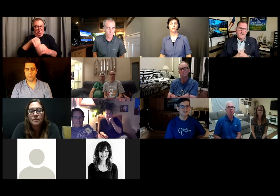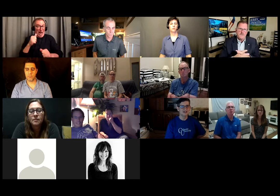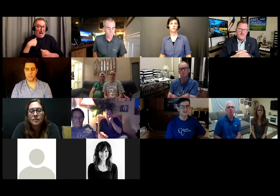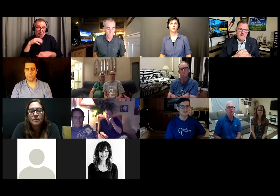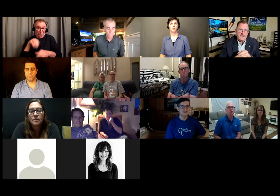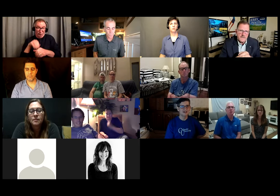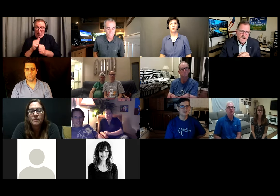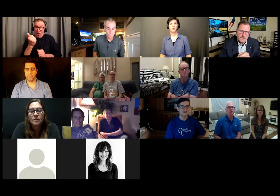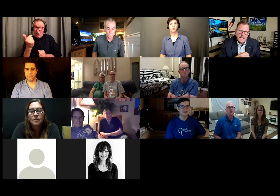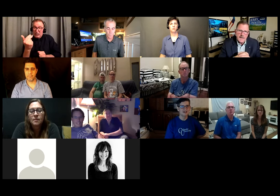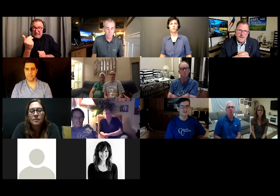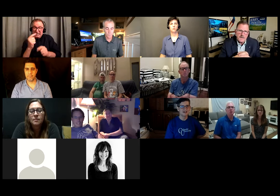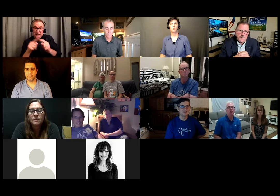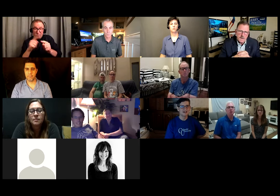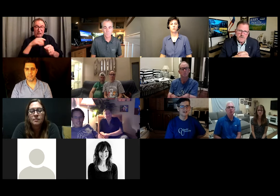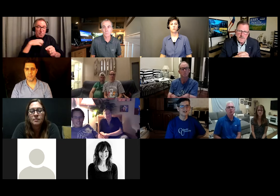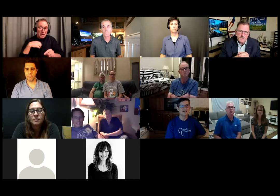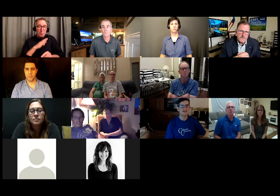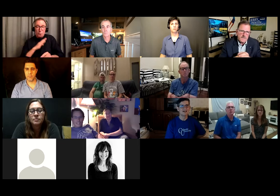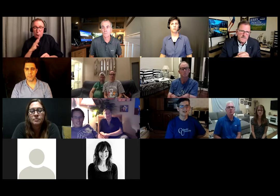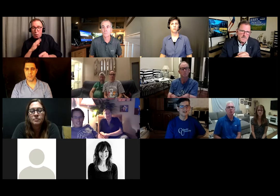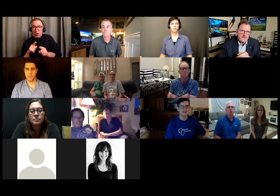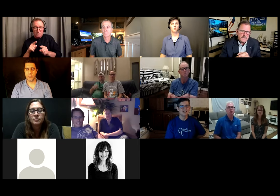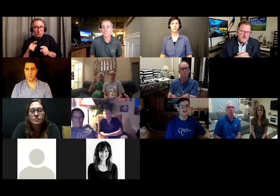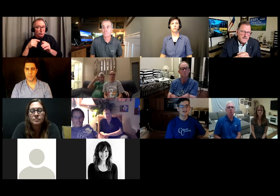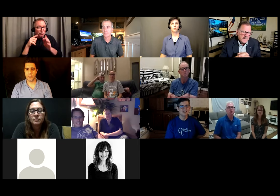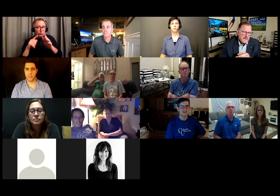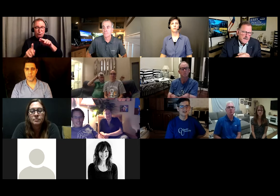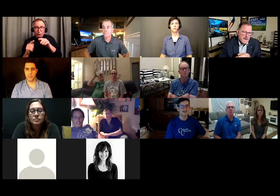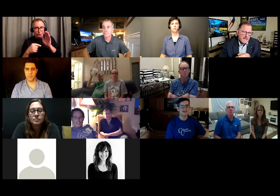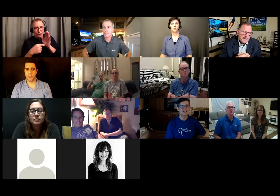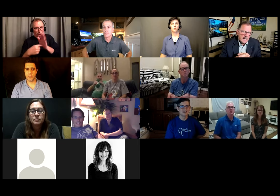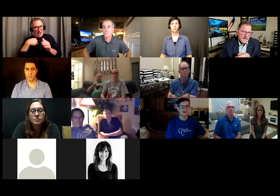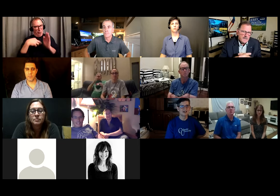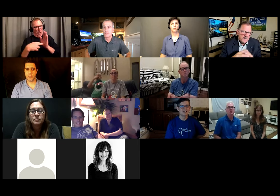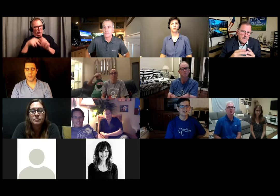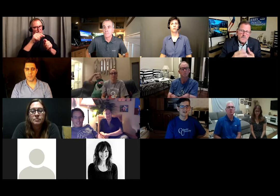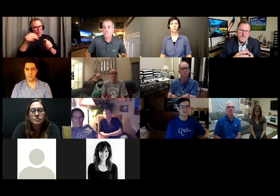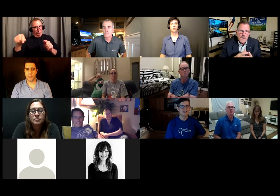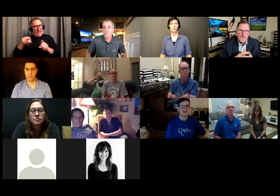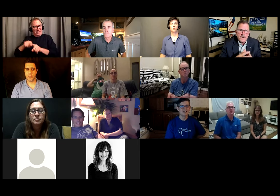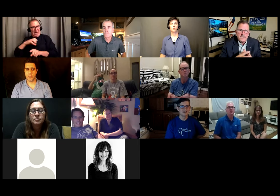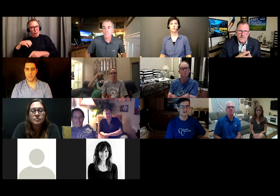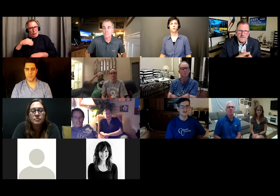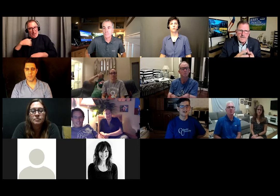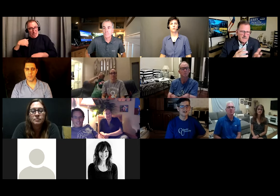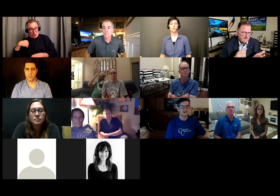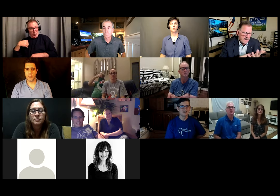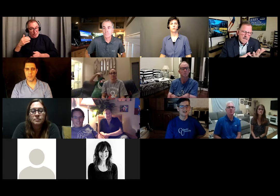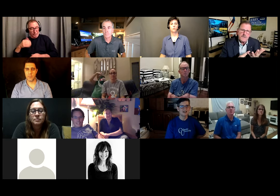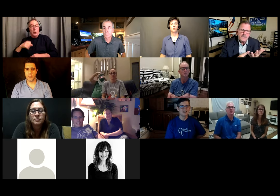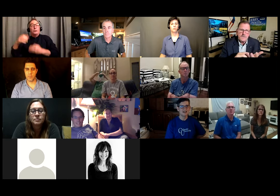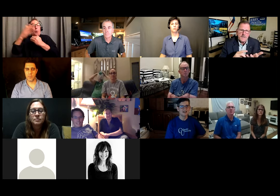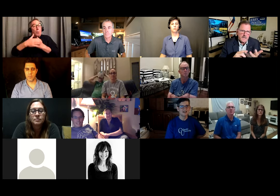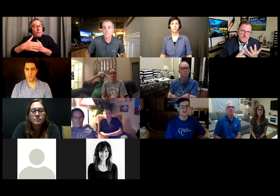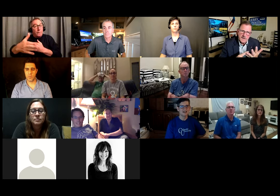and agencies in Alameda County as a council member for the city of Pleasanton. And so moving forward, it's going to take